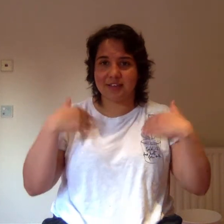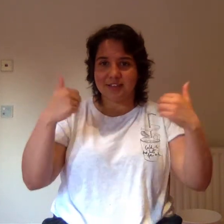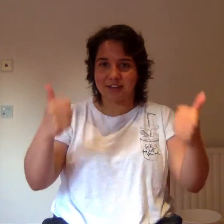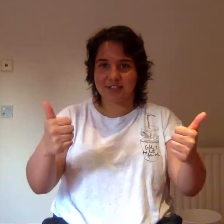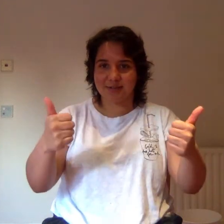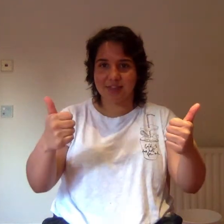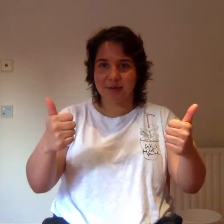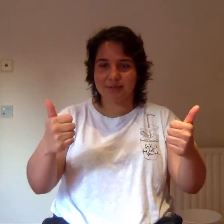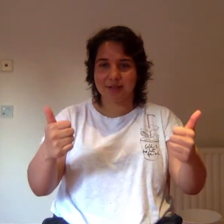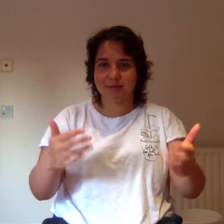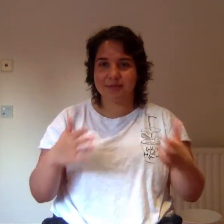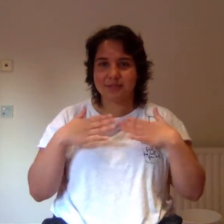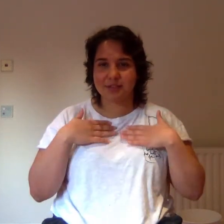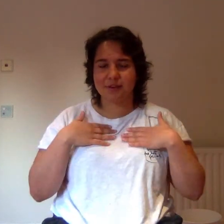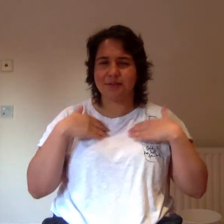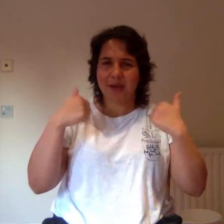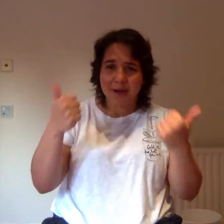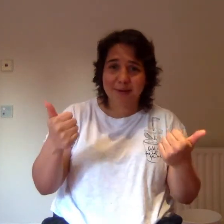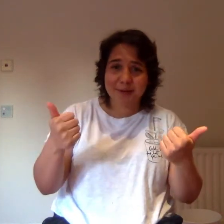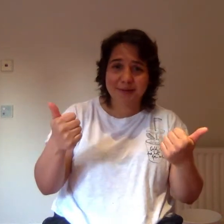turn into a thumbs up. So